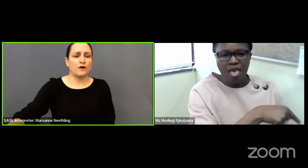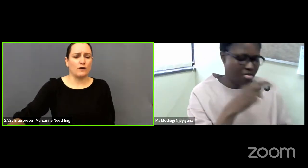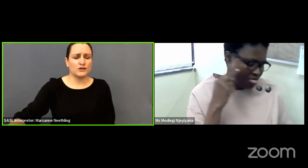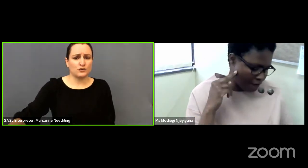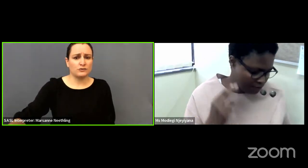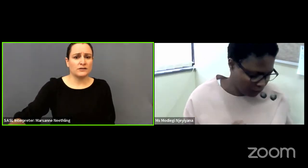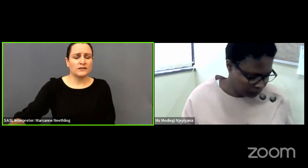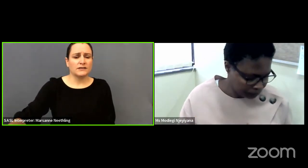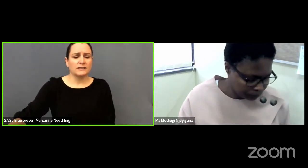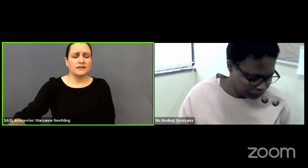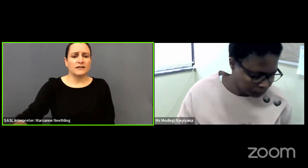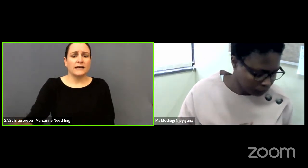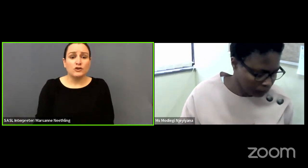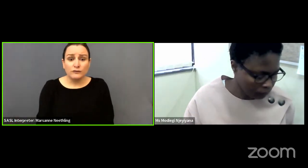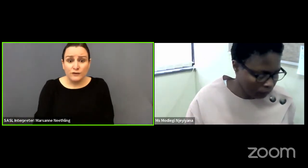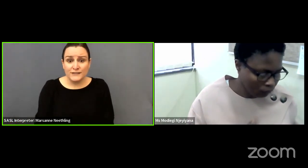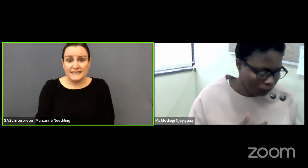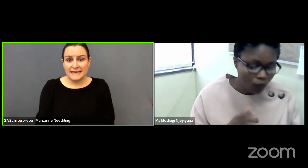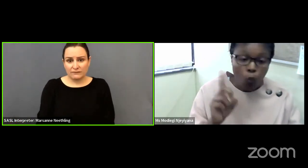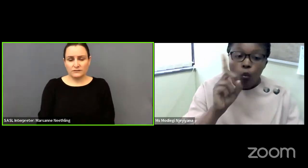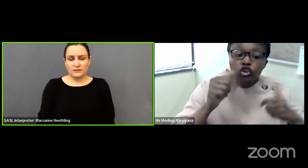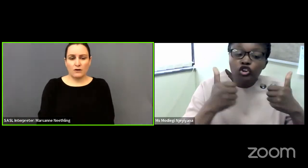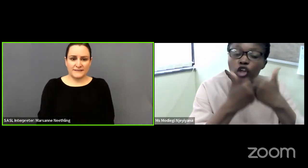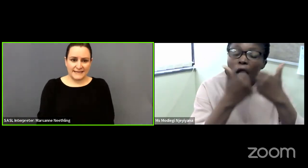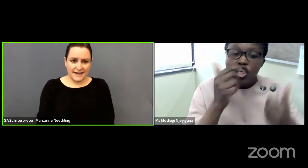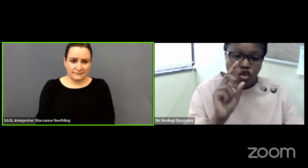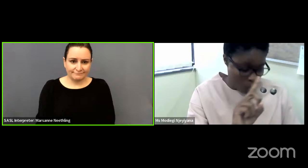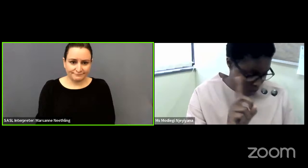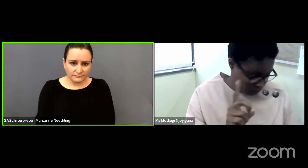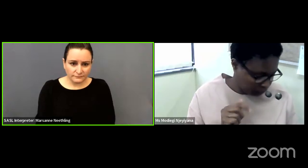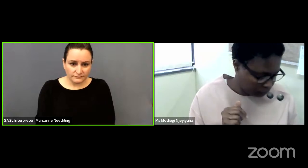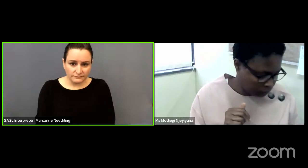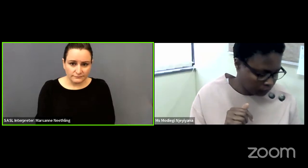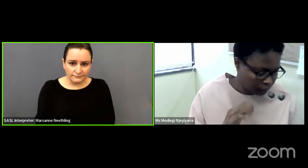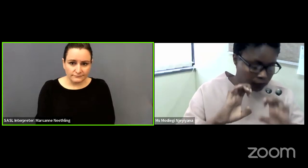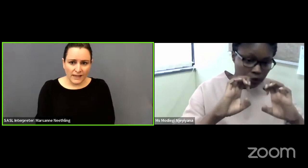also move over to a university level of studying.